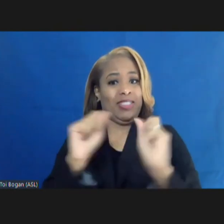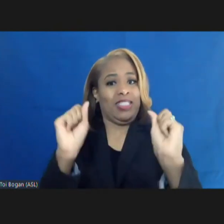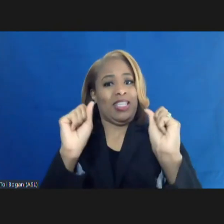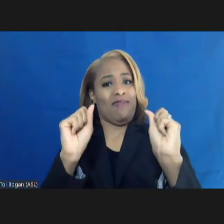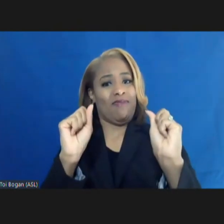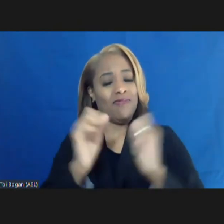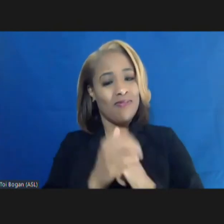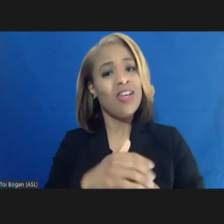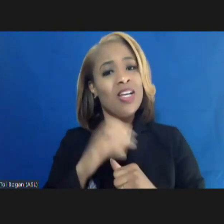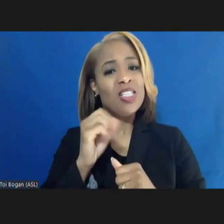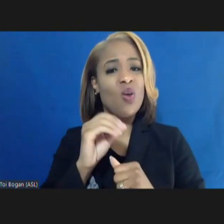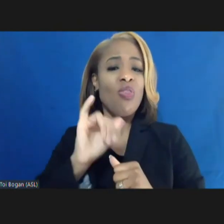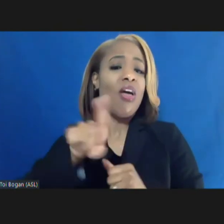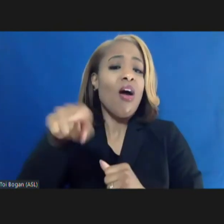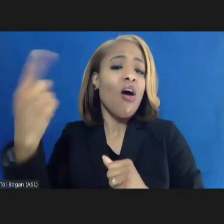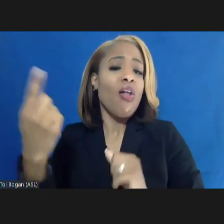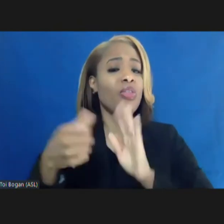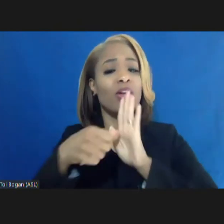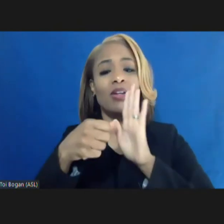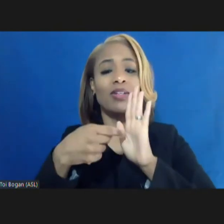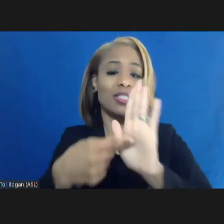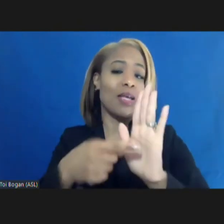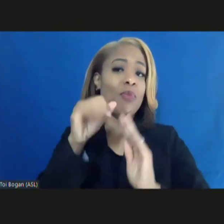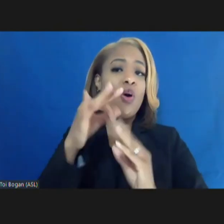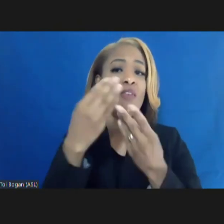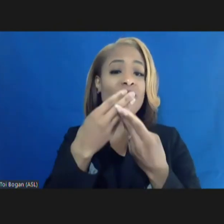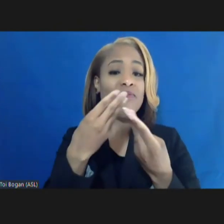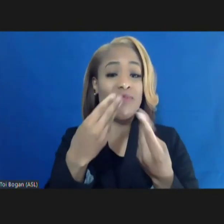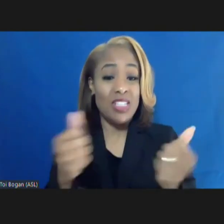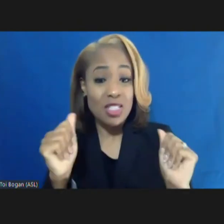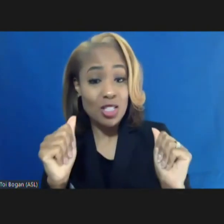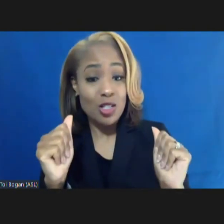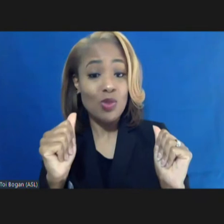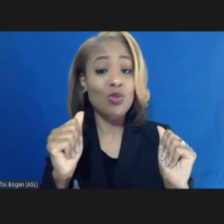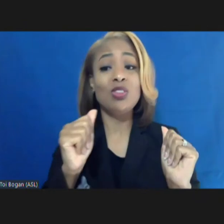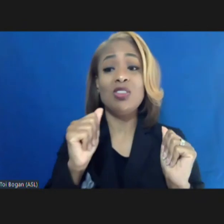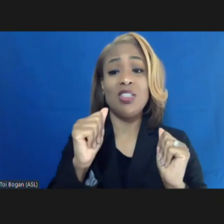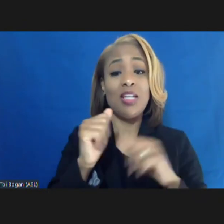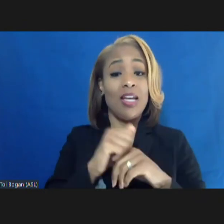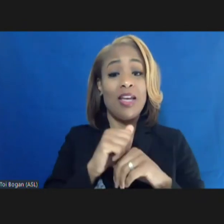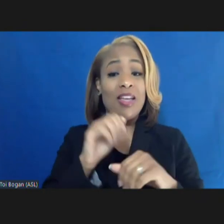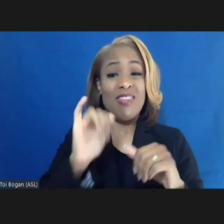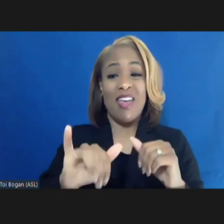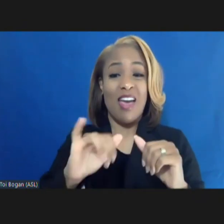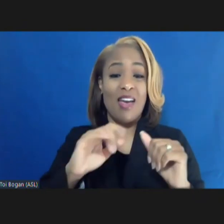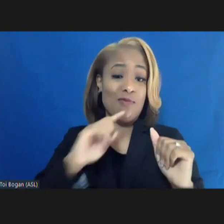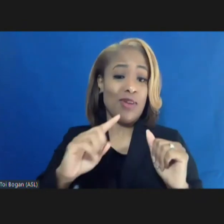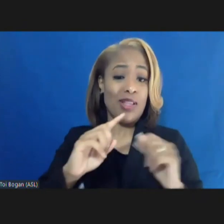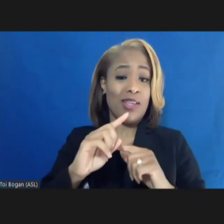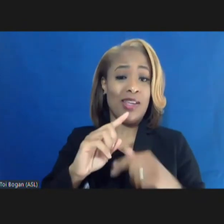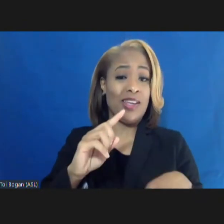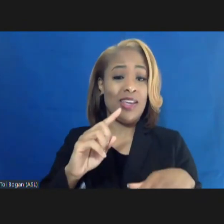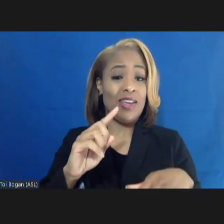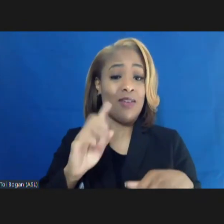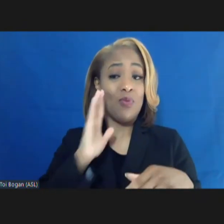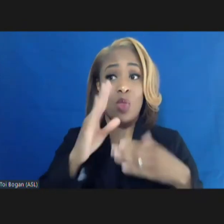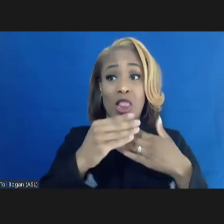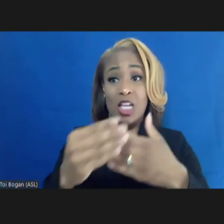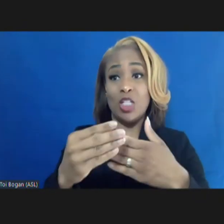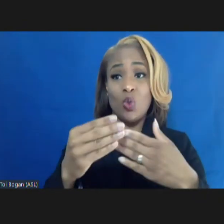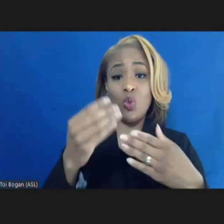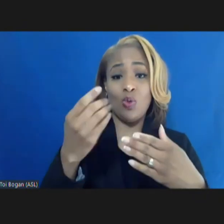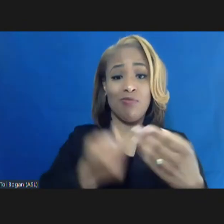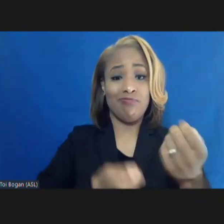this is another example of a solution in search of a problem that would really just end up leading to the dismantling or removal of drop